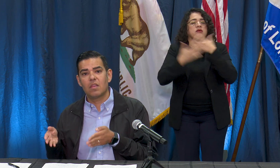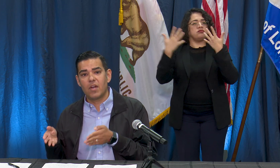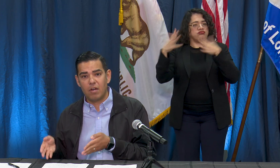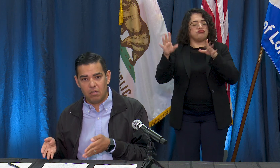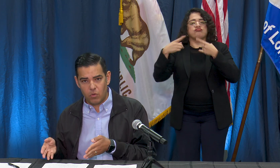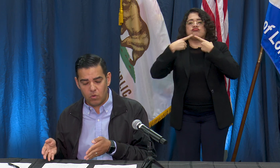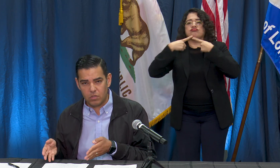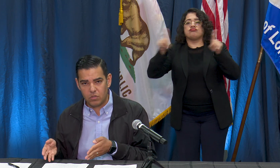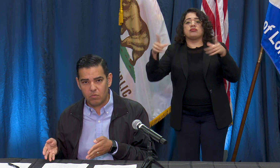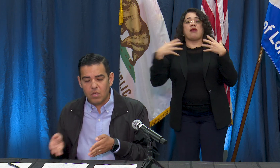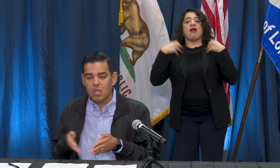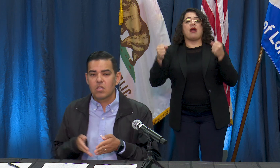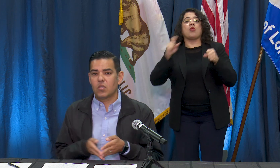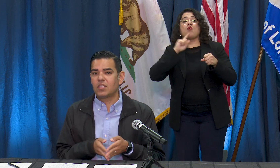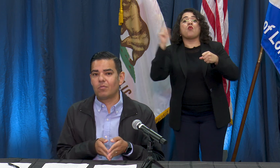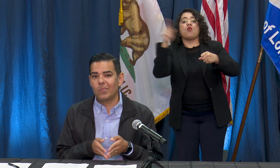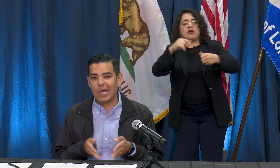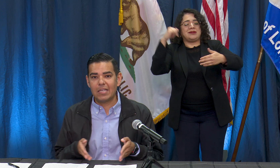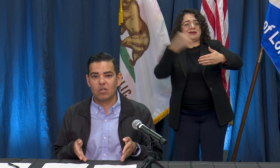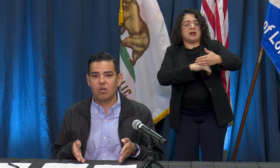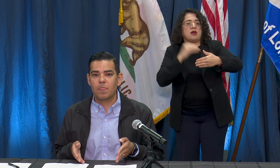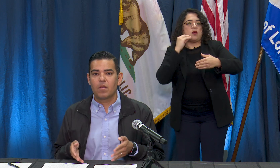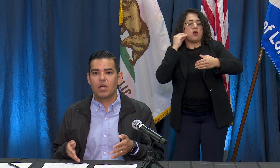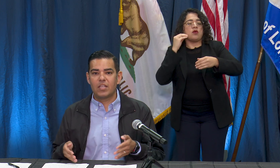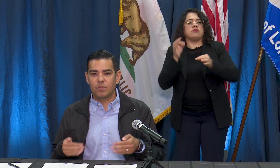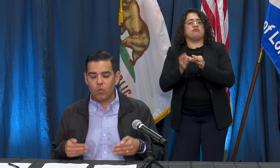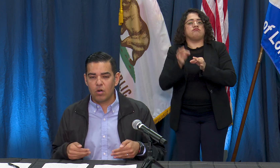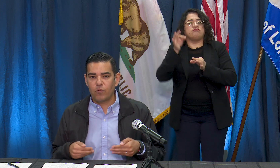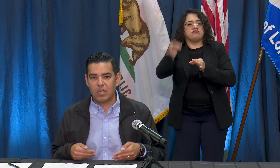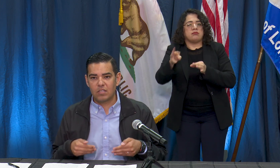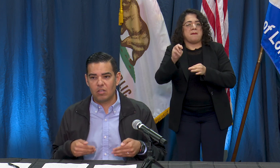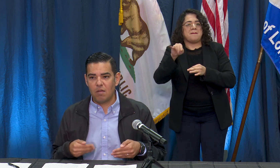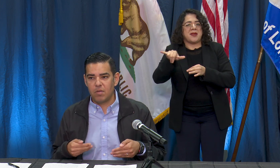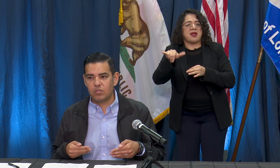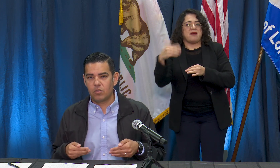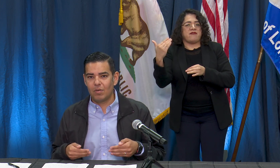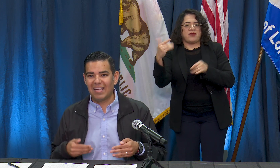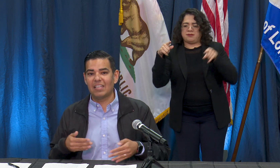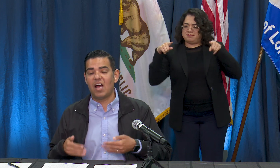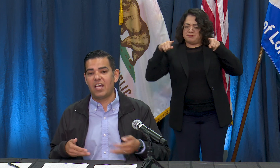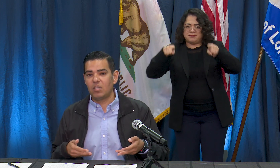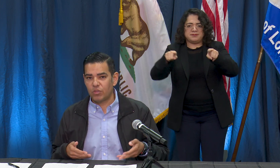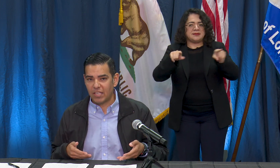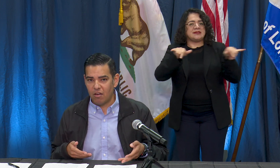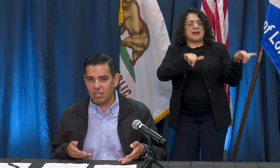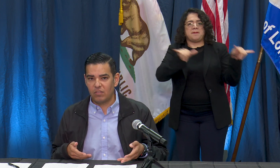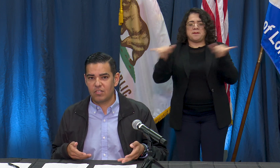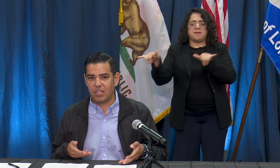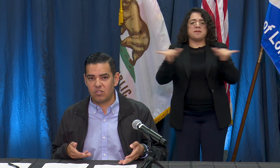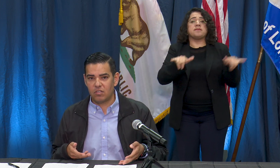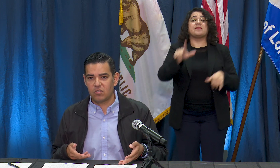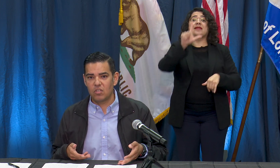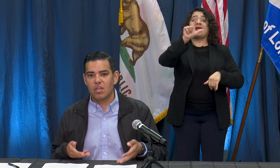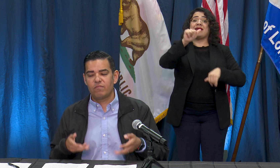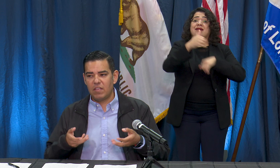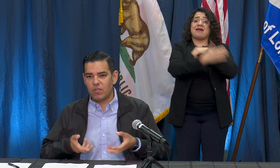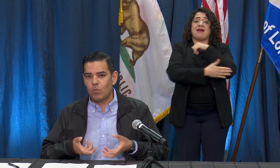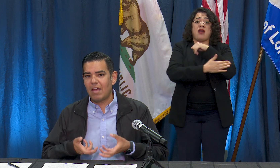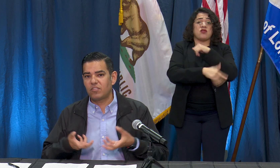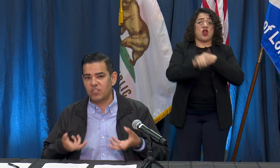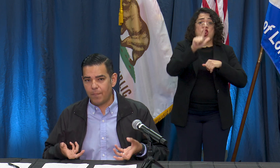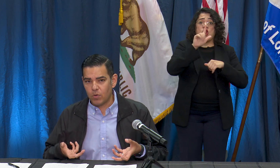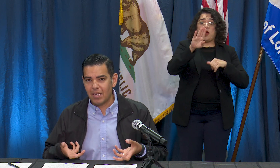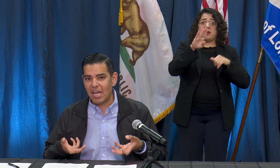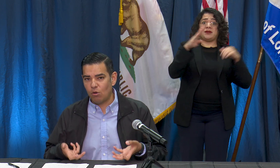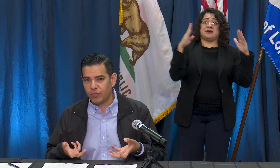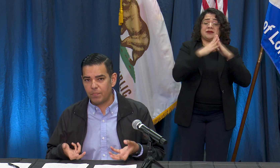extended their health order to. So as a reminder, it's important for us in Long Beach to align with the County of Los Angeles. Even though we